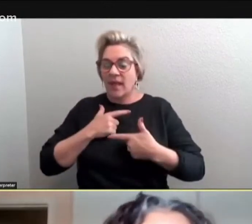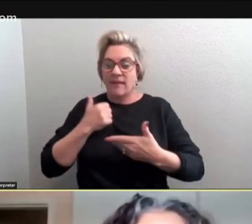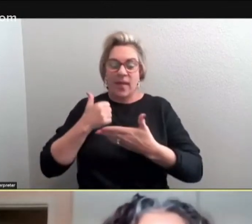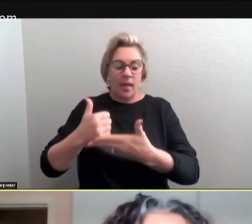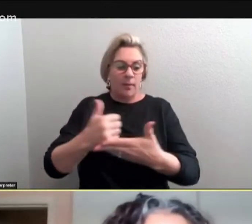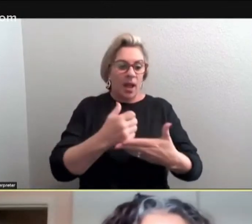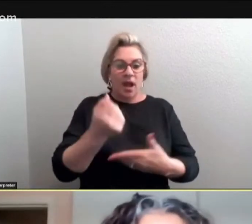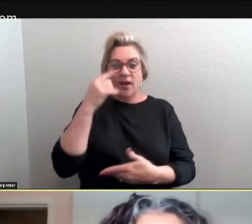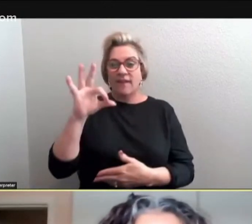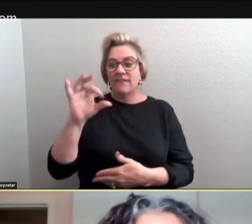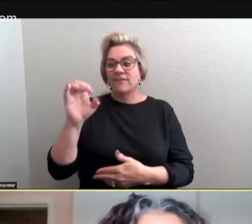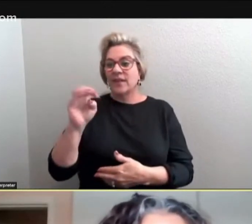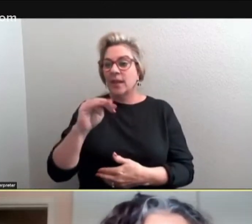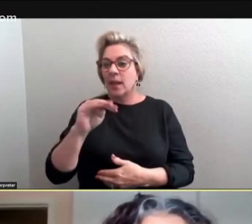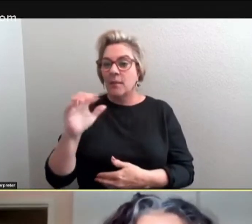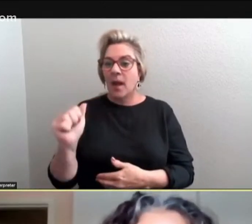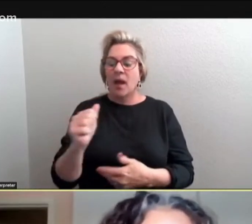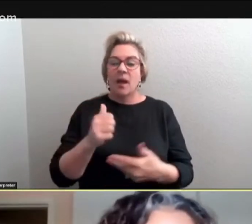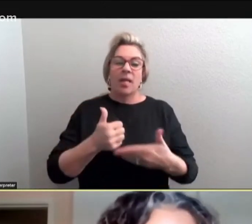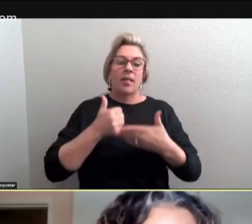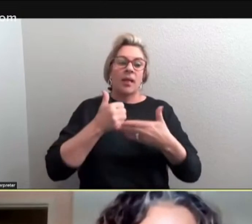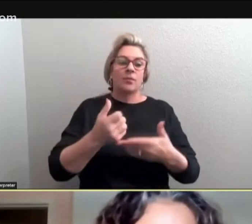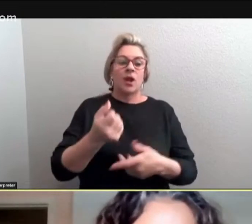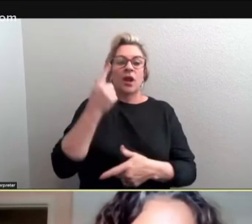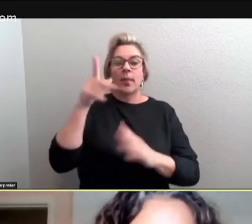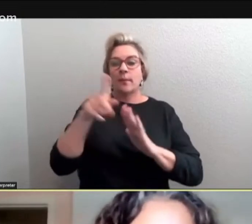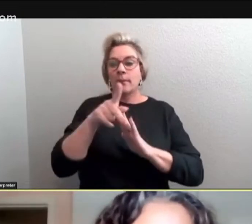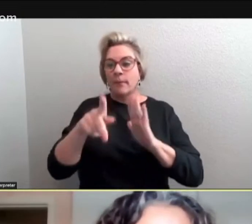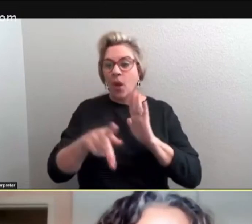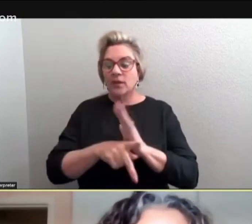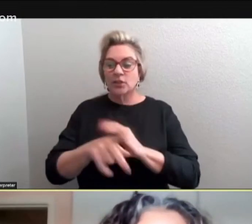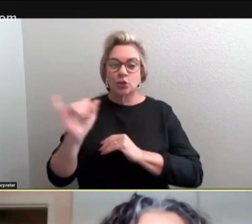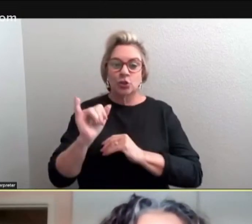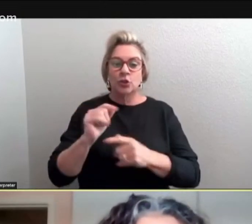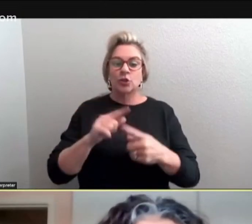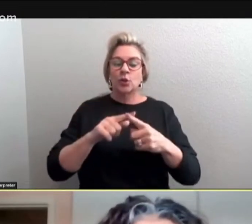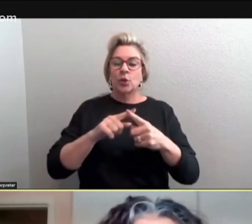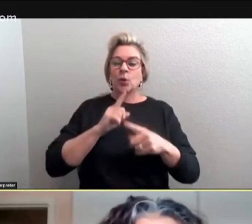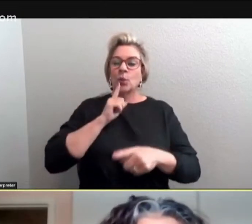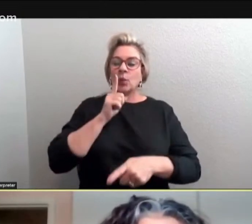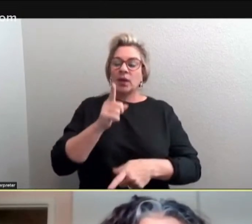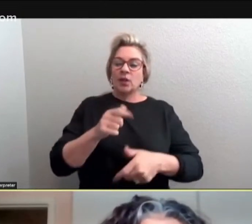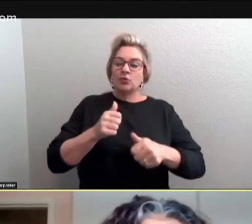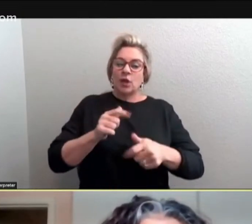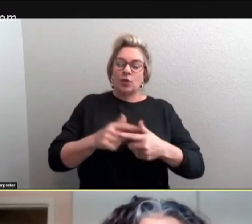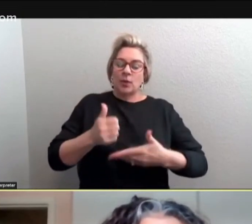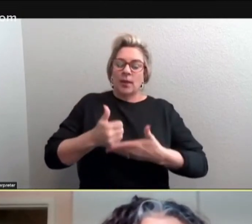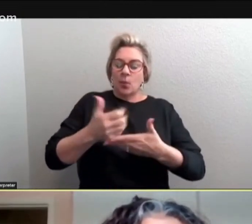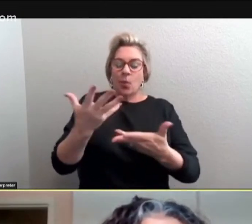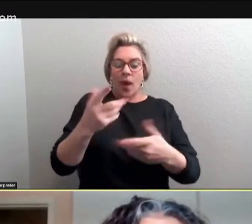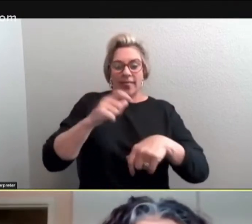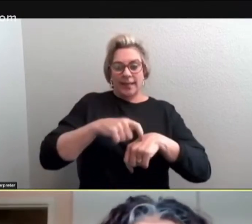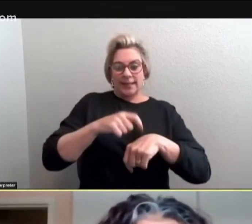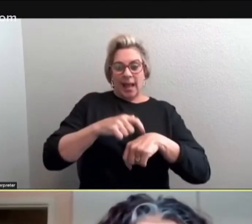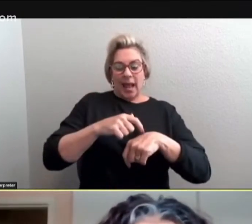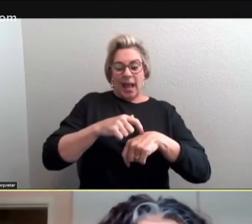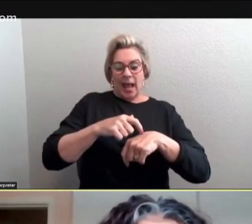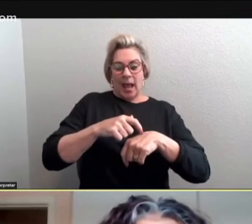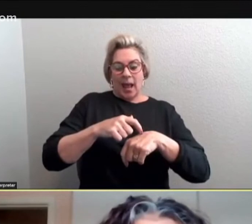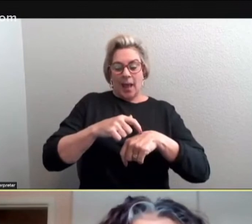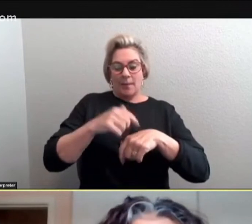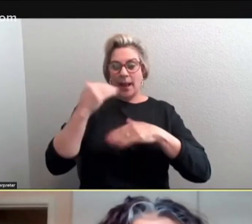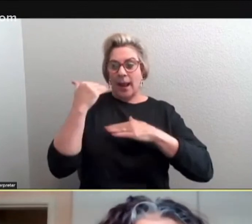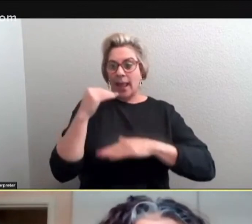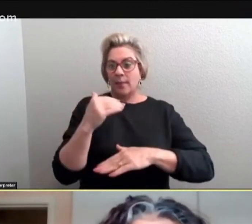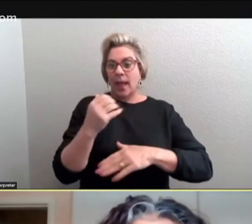understand FEMA and helping them understand their policies and really getting a sense of what is the time frame, how many homes